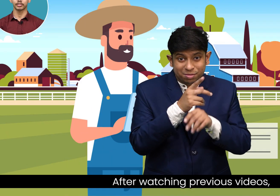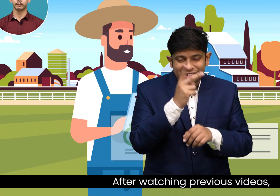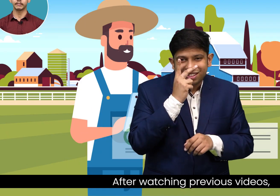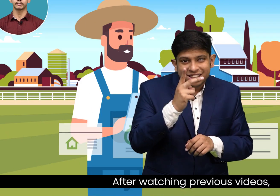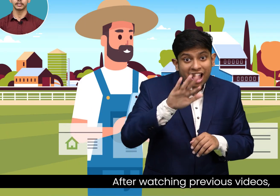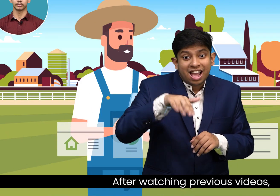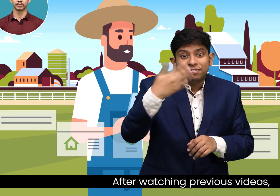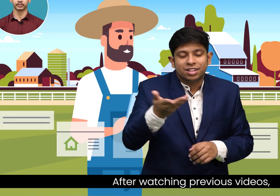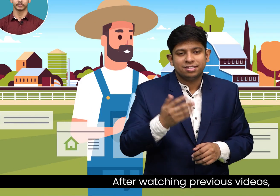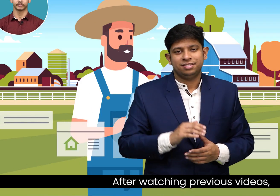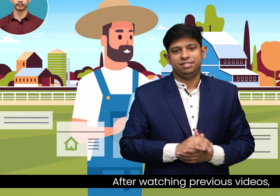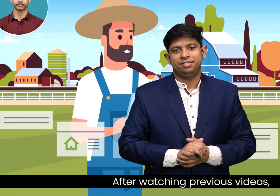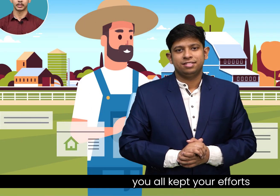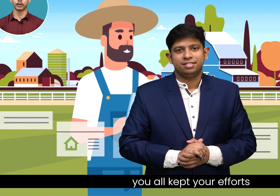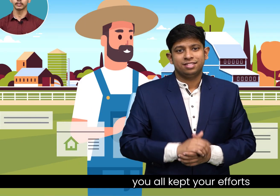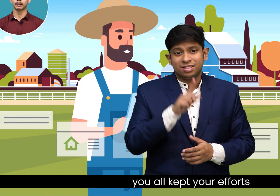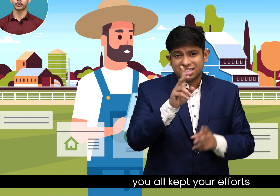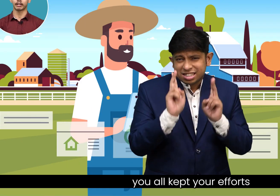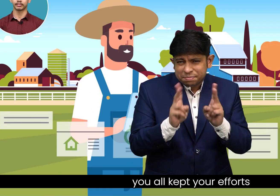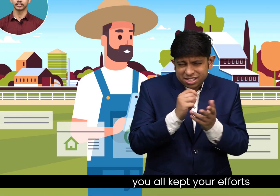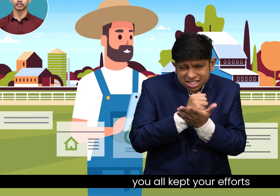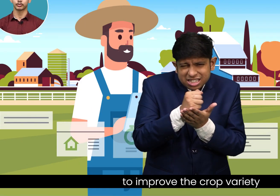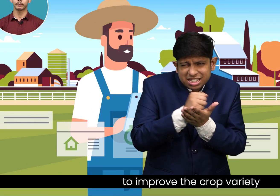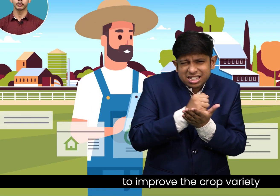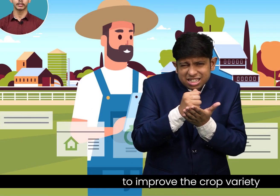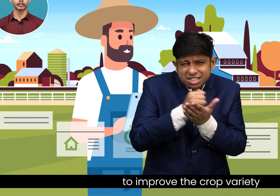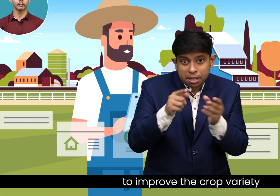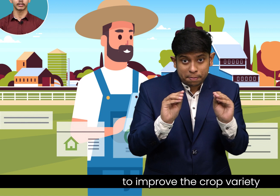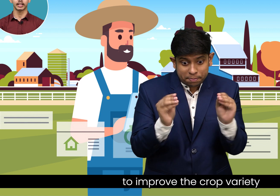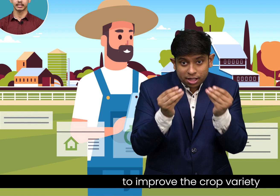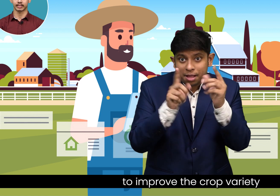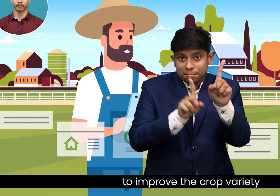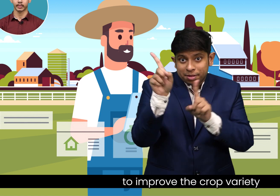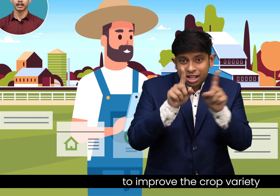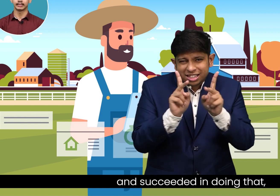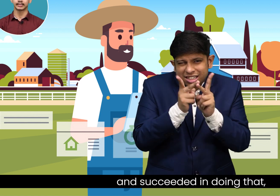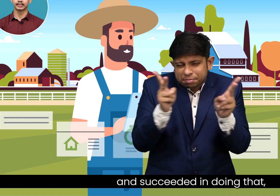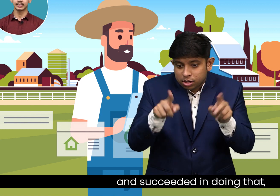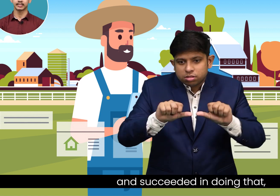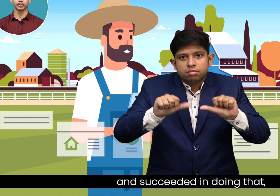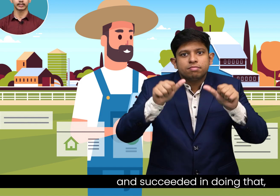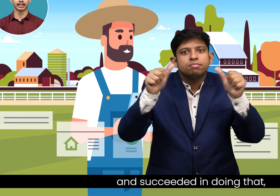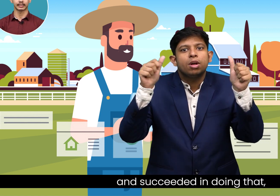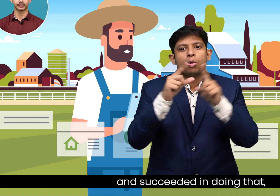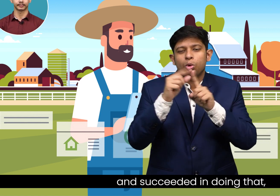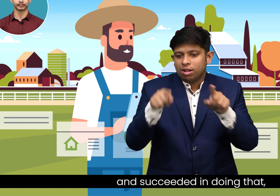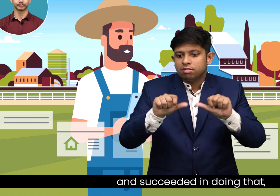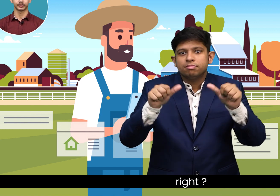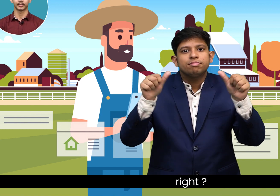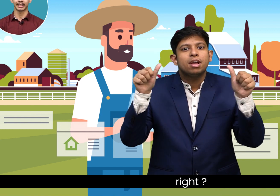After watching previous videos, you all kept your efforts to improve the crop variety and succeeded in doing